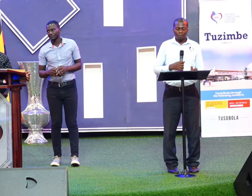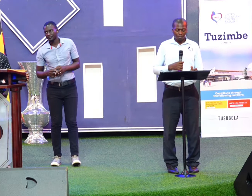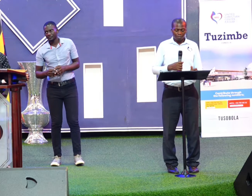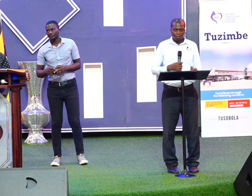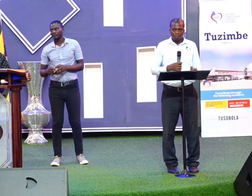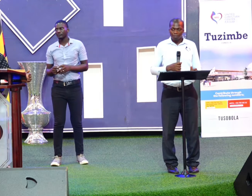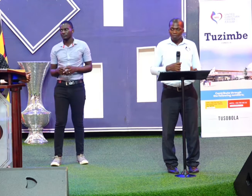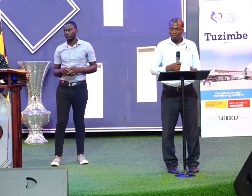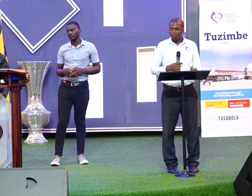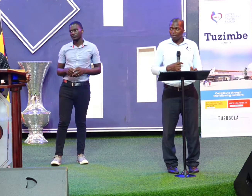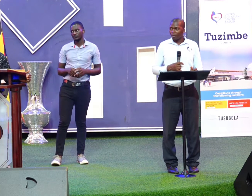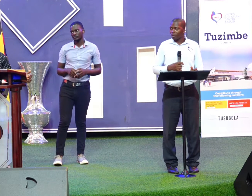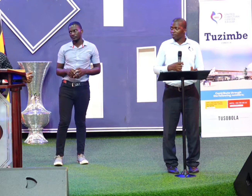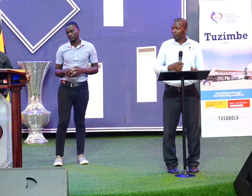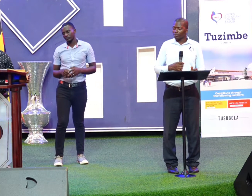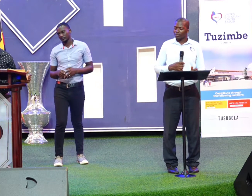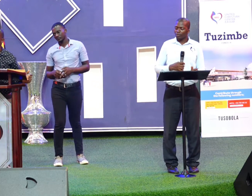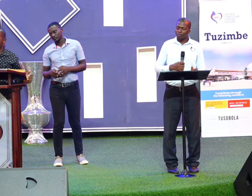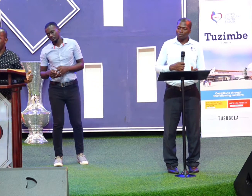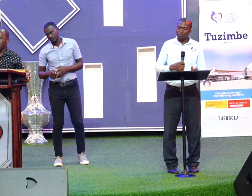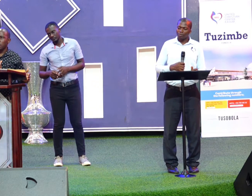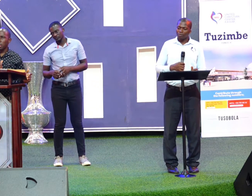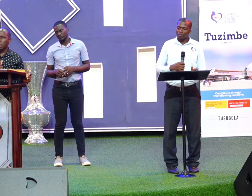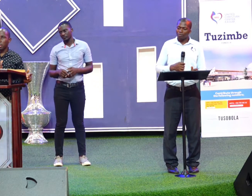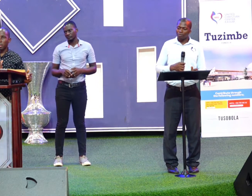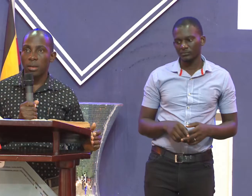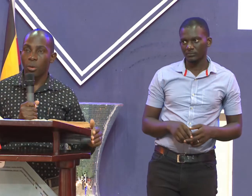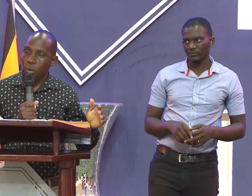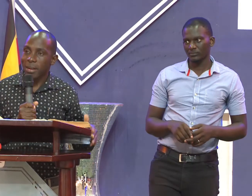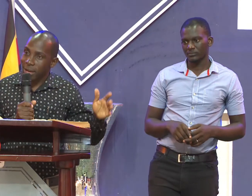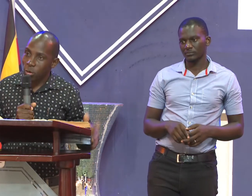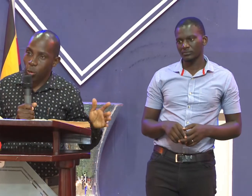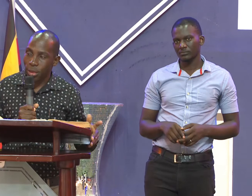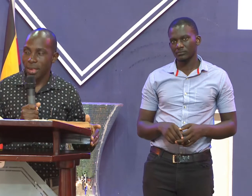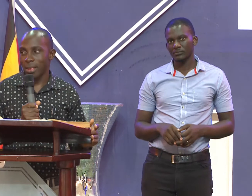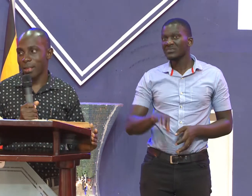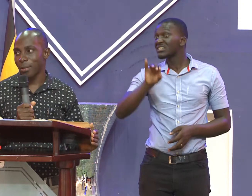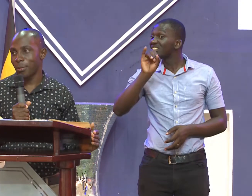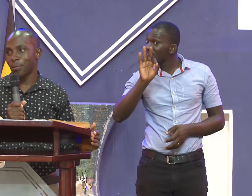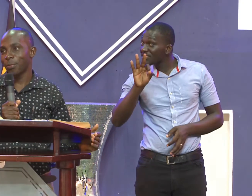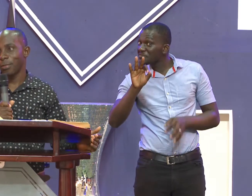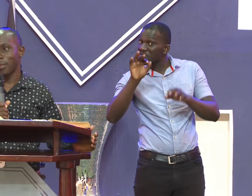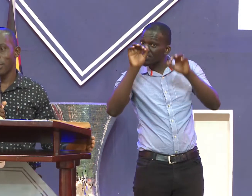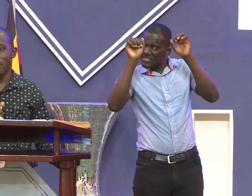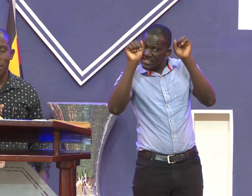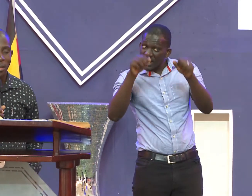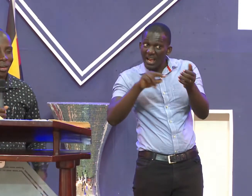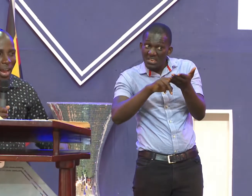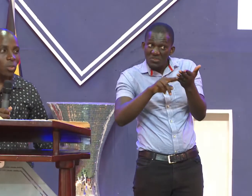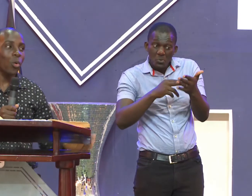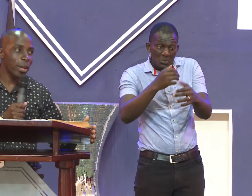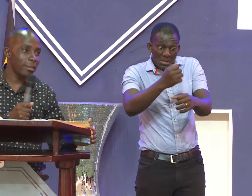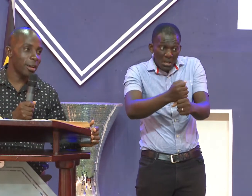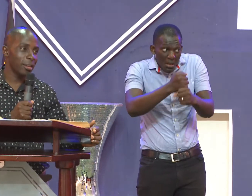Oba asobola okuyiganya okwata endogoyi. If the Lord can use a